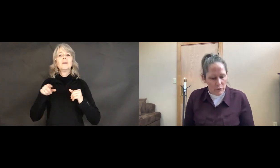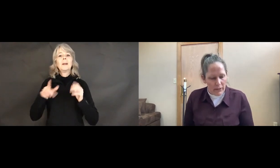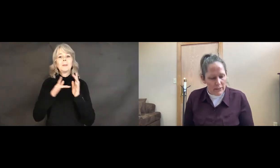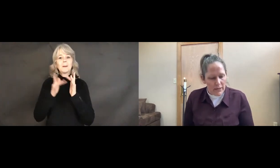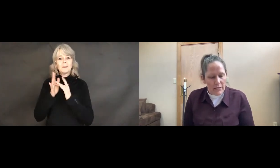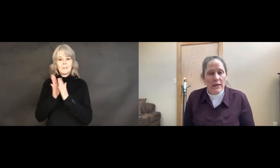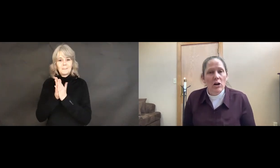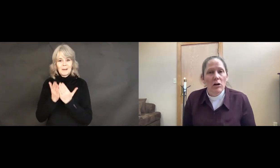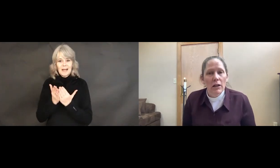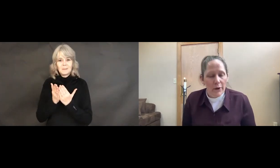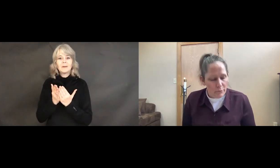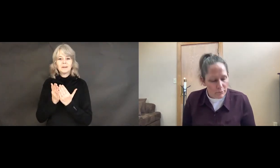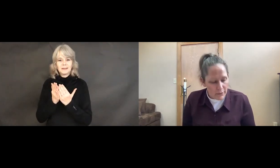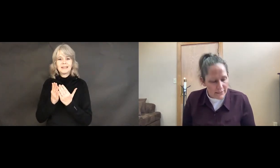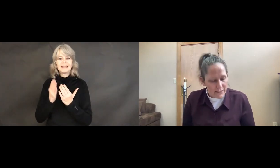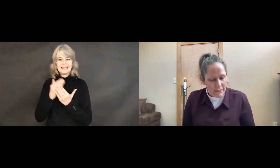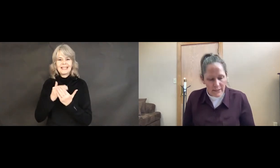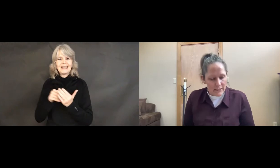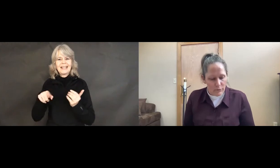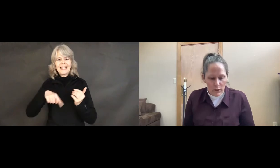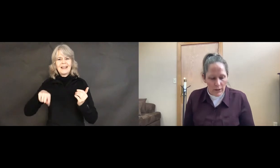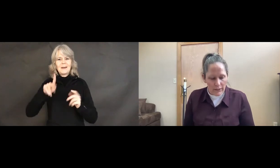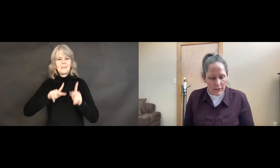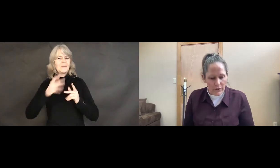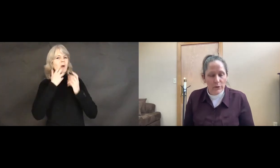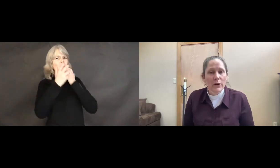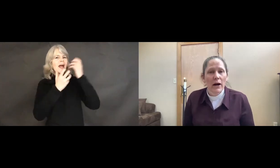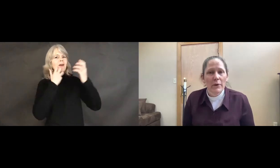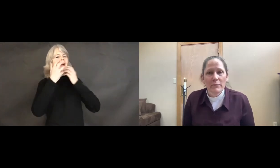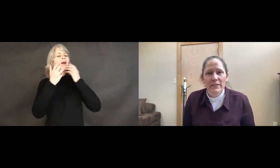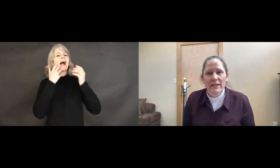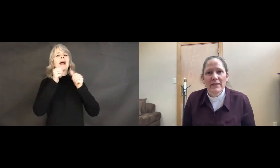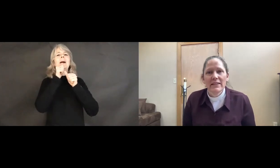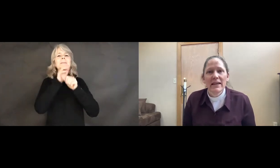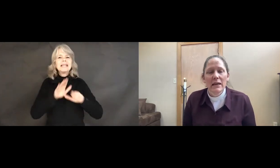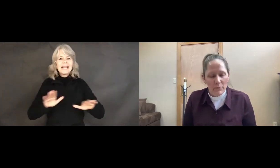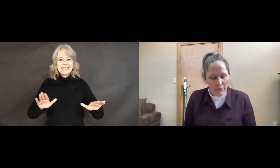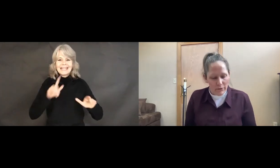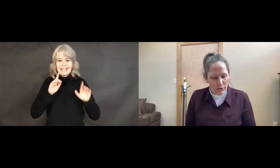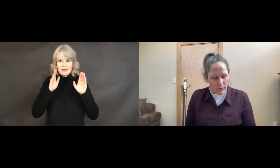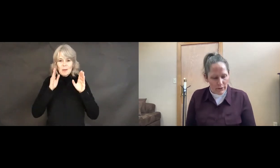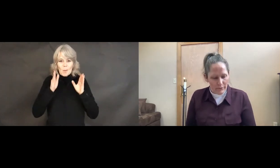moment, they call out, "Blessed is the one who comes in the name of the Lord."